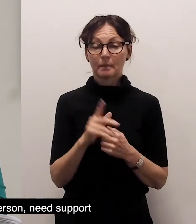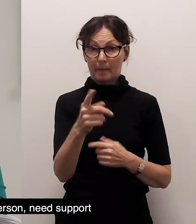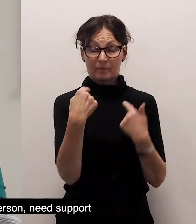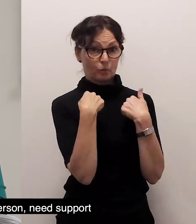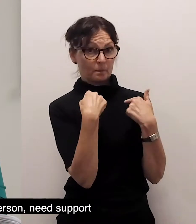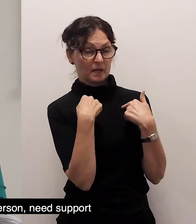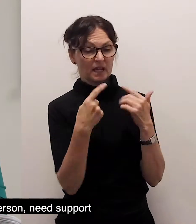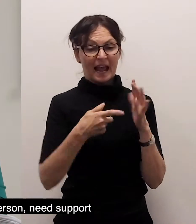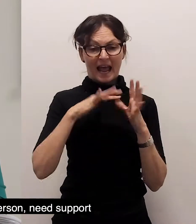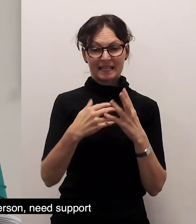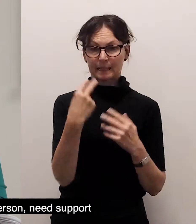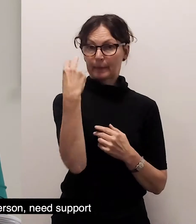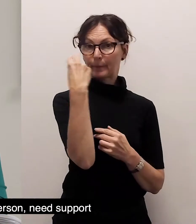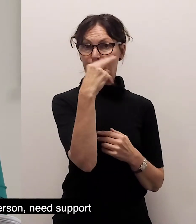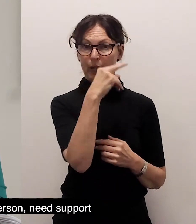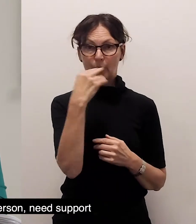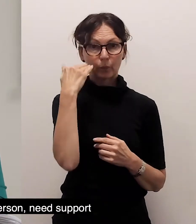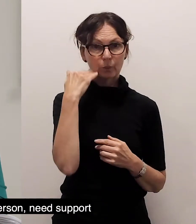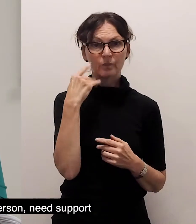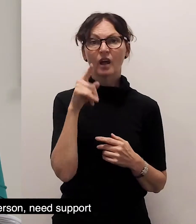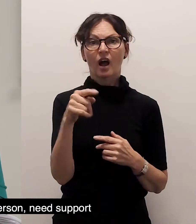me, I, as a blind person,